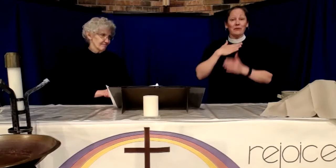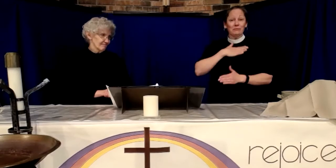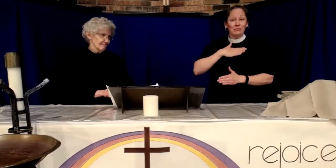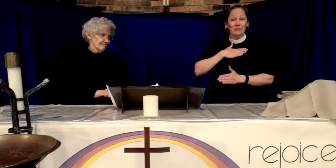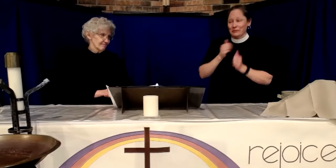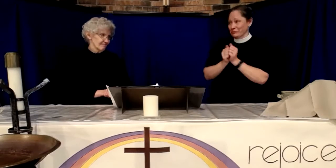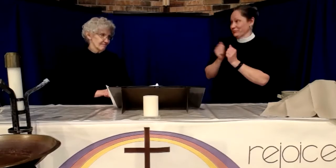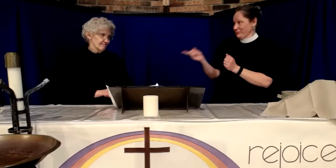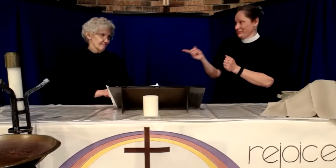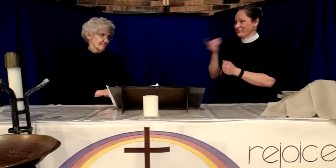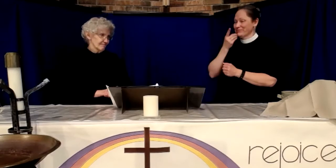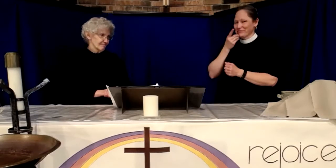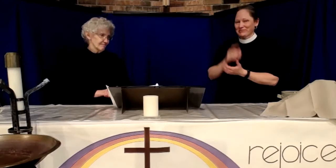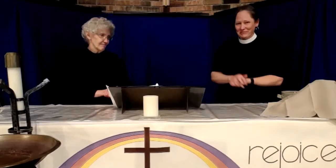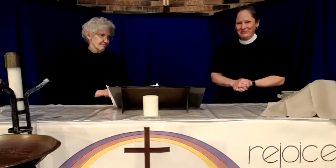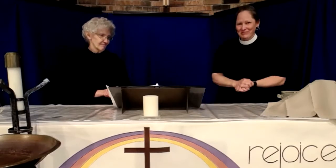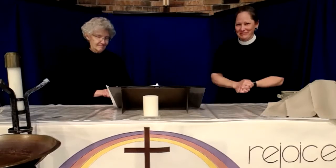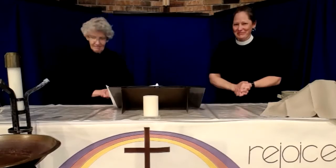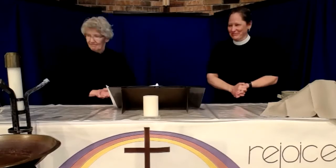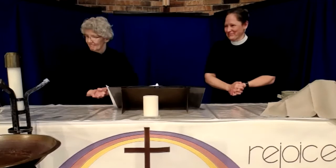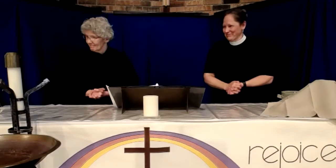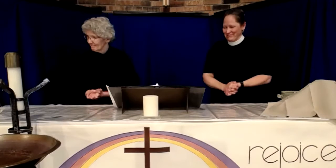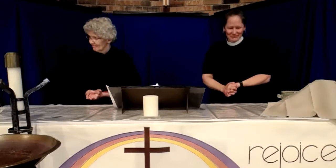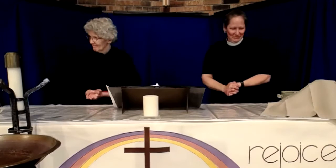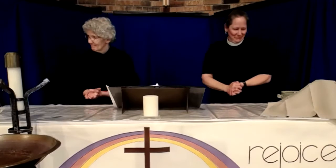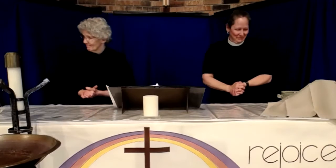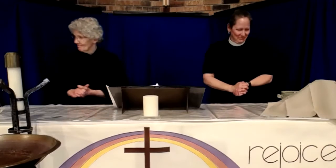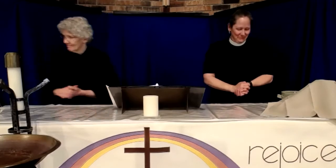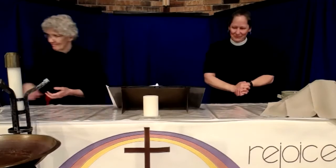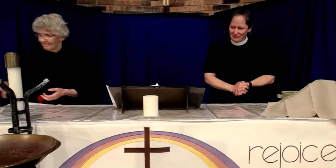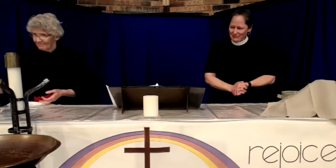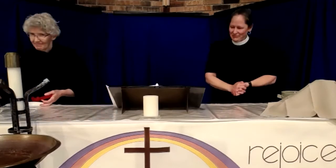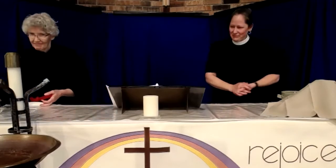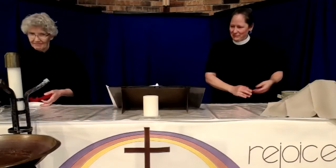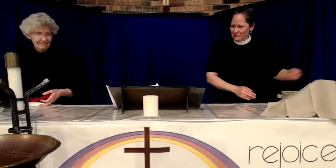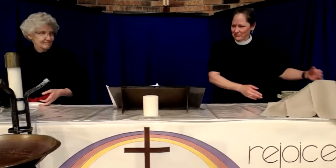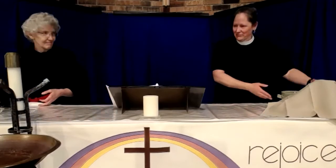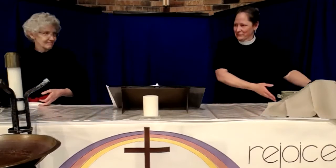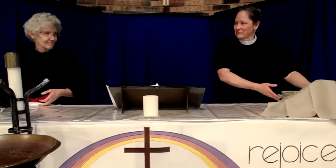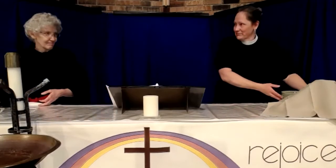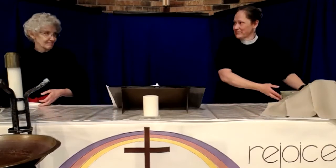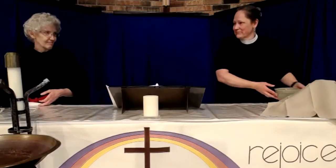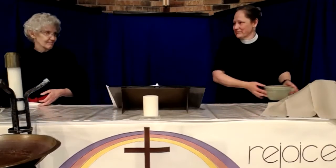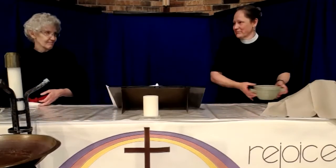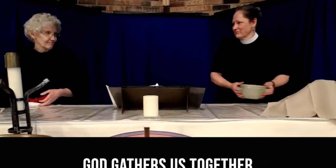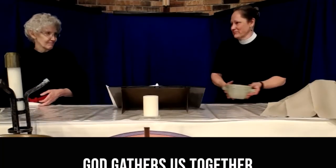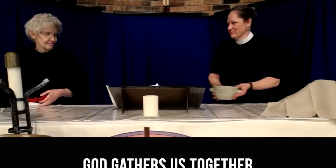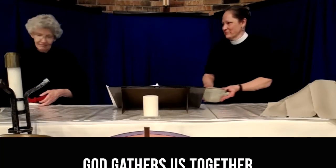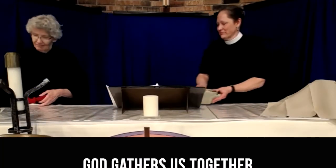For those of you at home, if you have a candle, go ahead and light your candle as Deacon Dorothy lights the one here in the sanctuary.